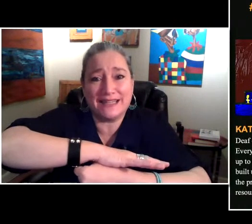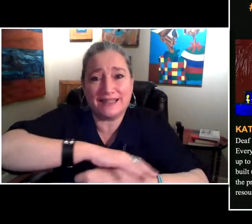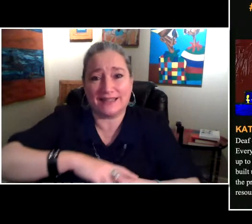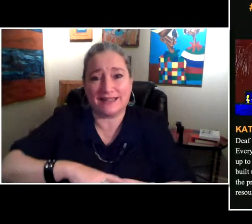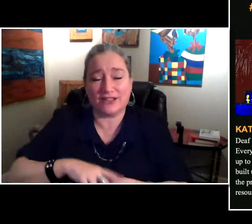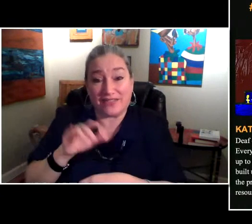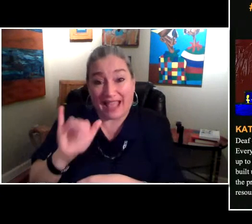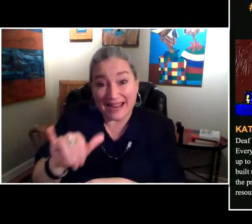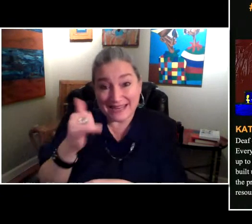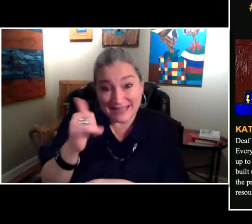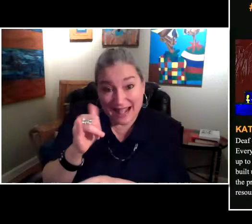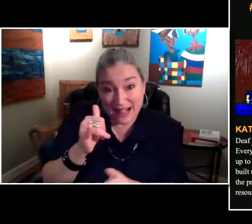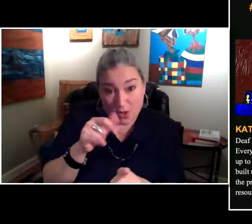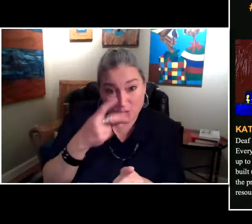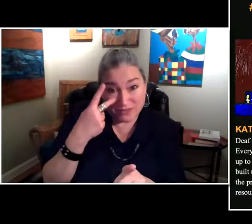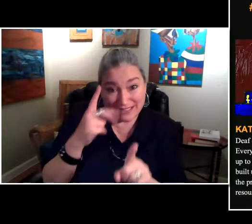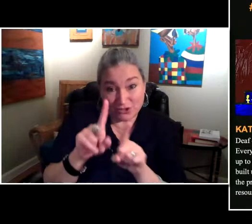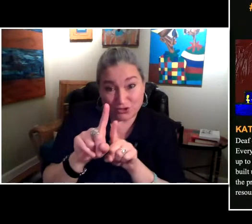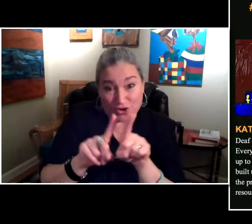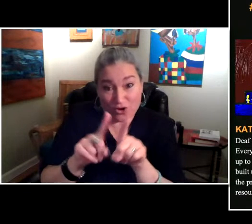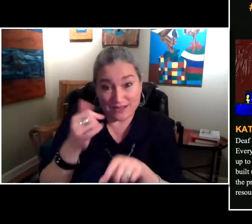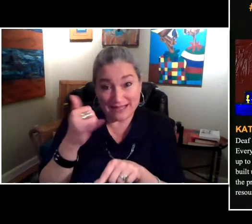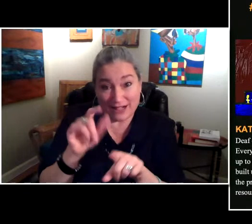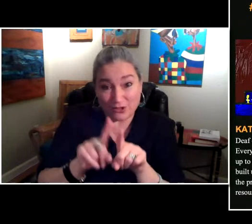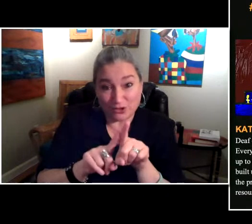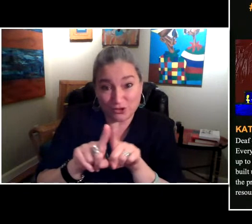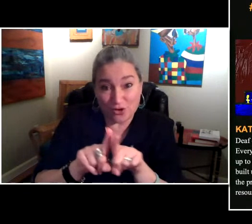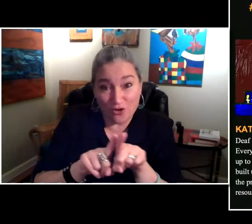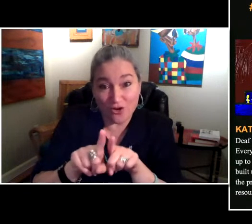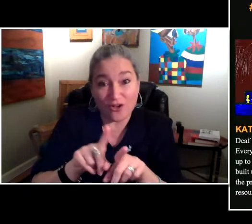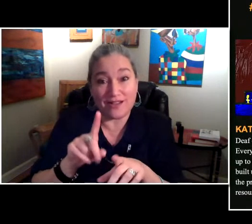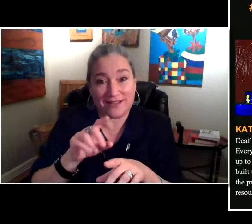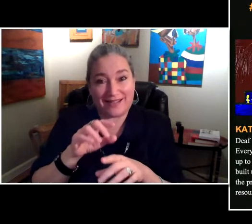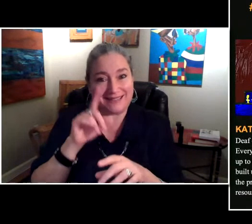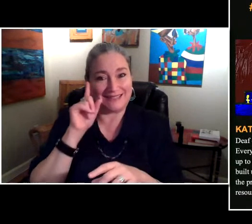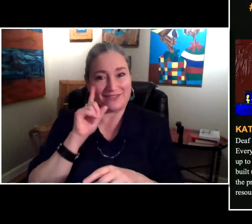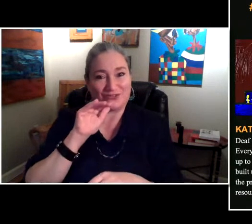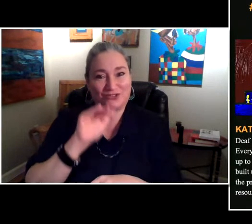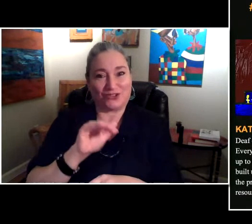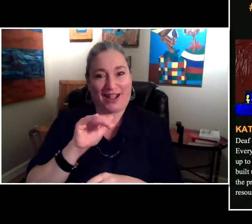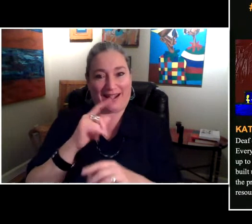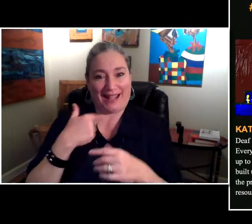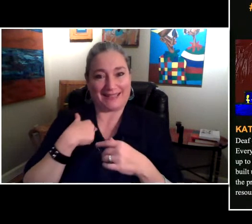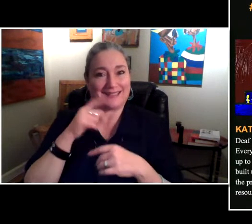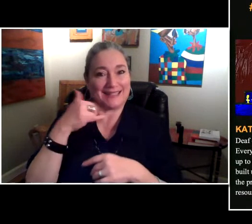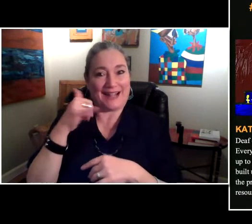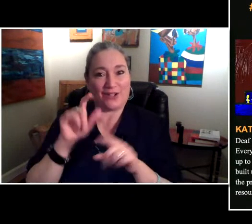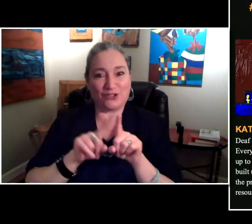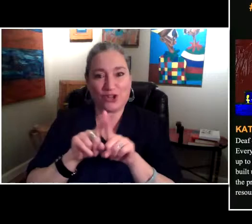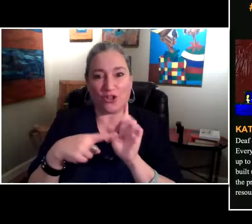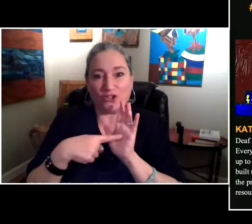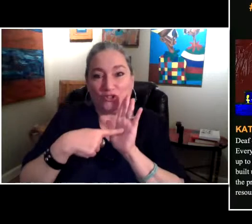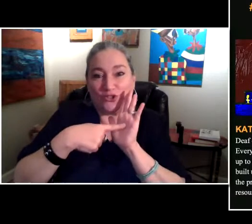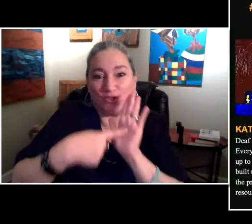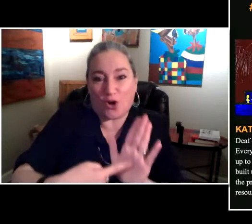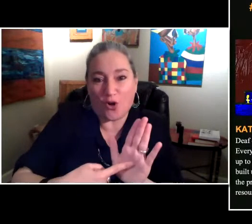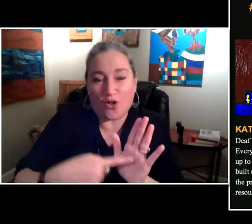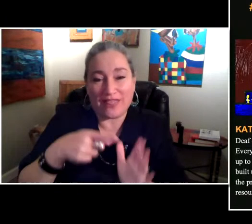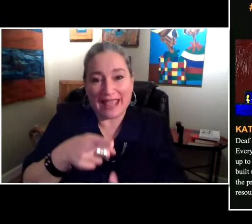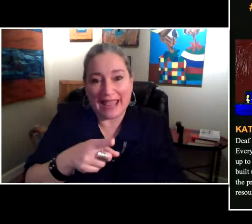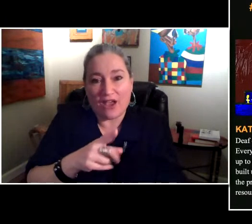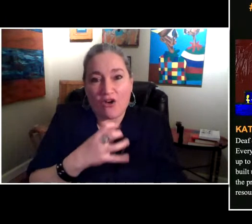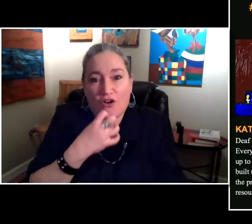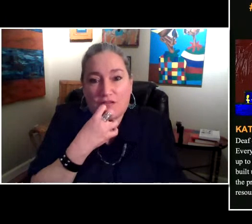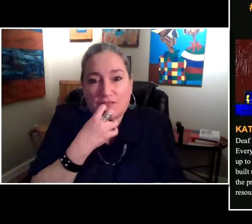soon as there's a deaf child that is born, that they are already complete. So you see that yellow star around the